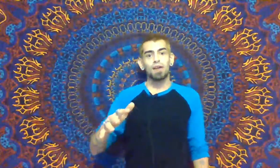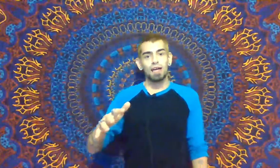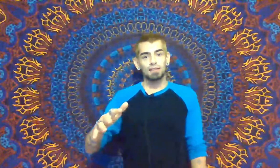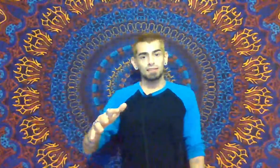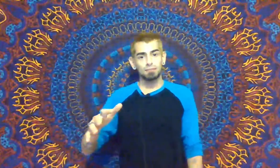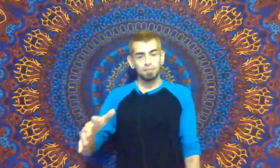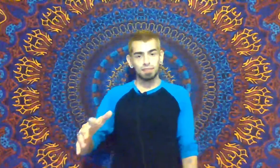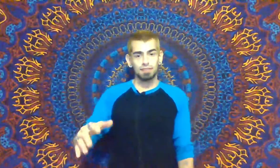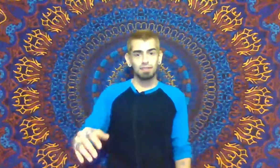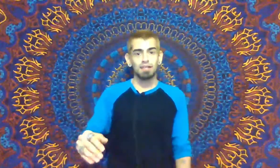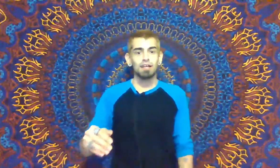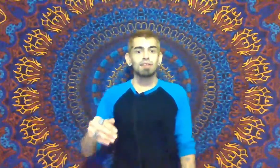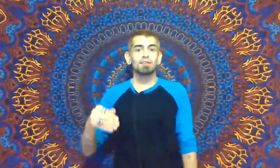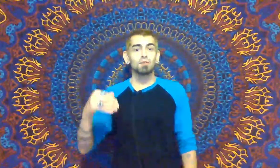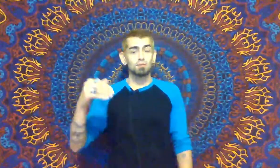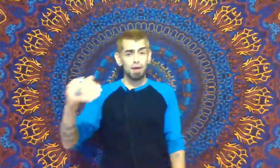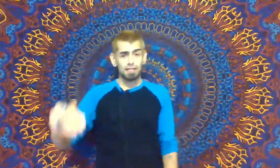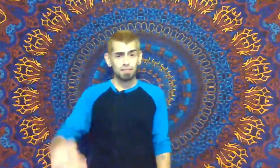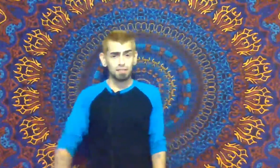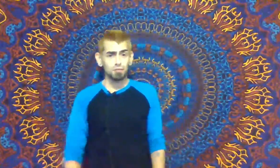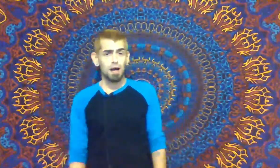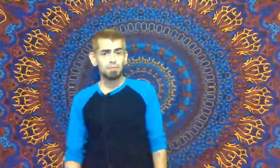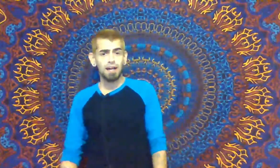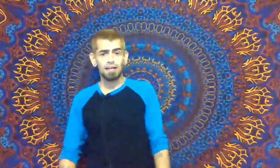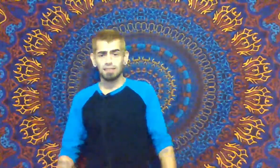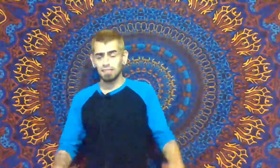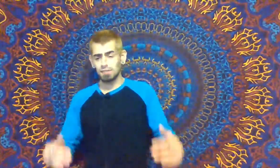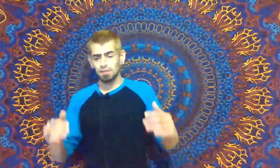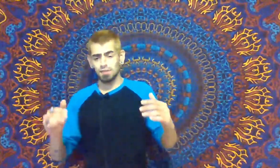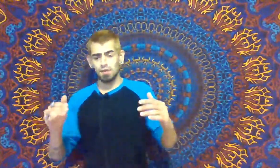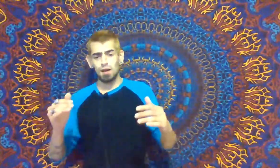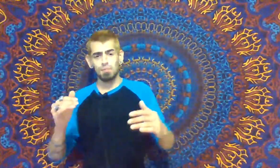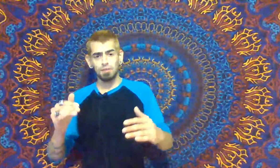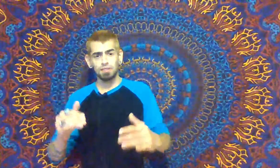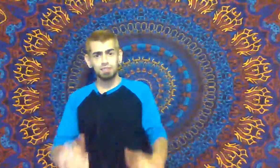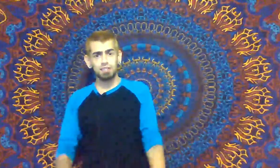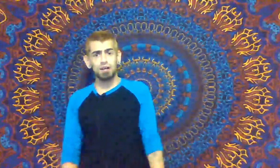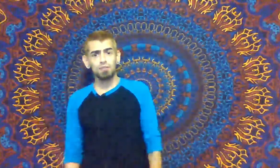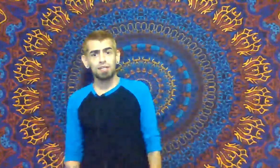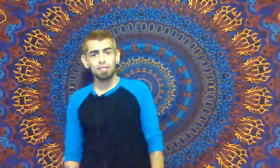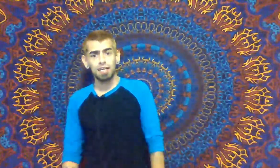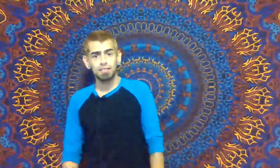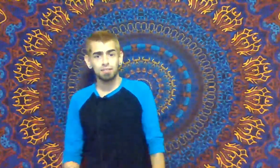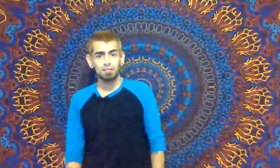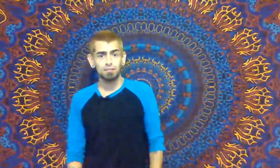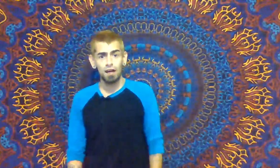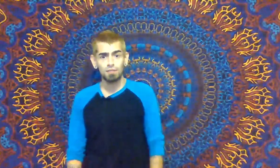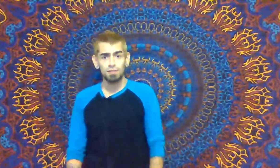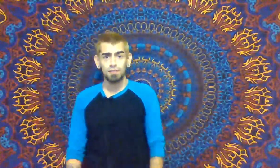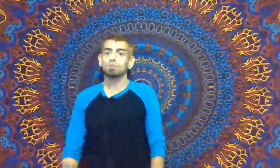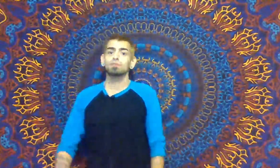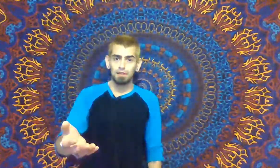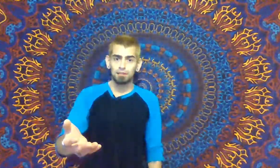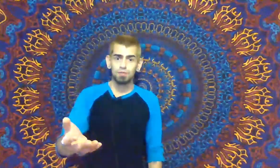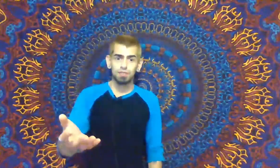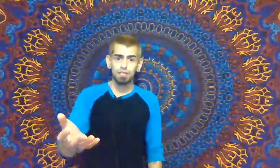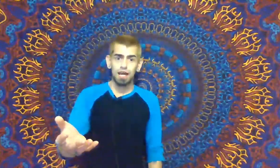Alex and Melissa. They're going back to the Upapi Island, even though Melissa had already gained her lava stone. The tree still